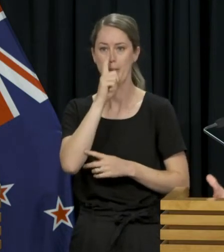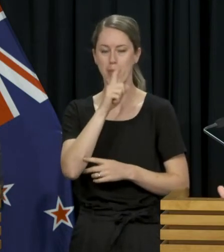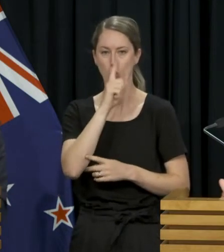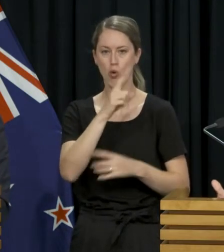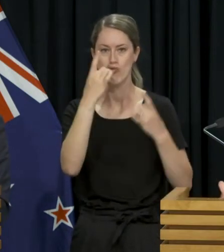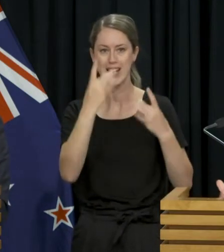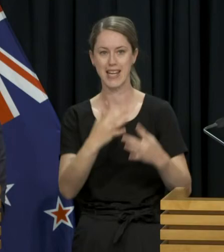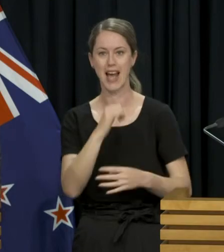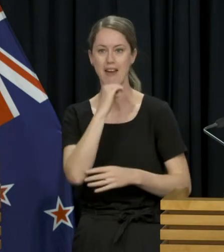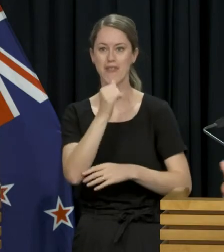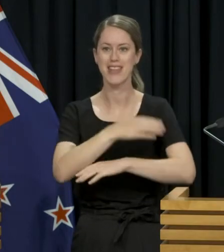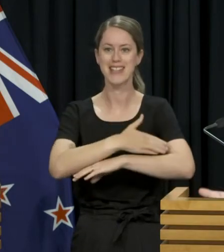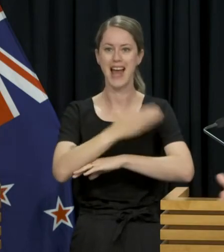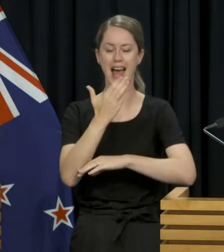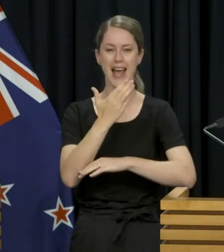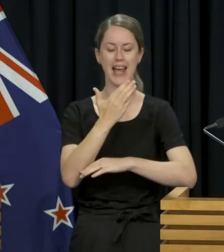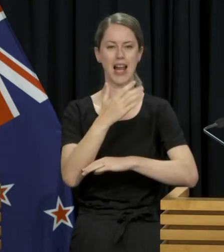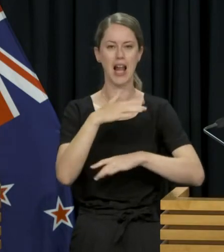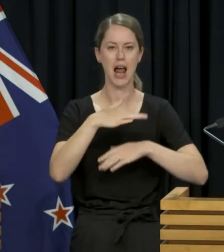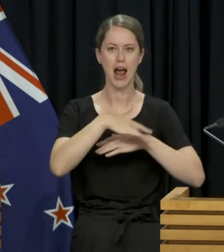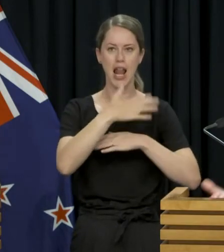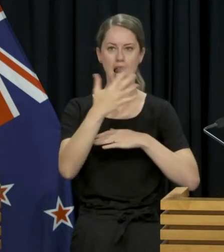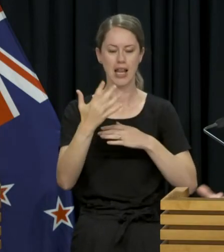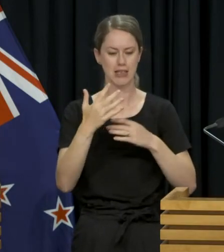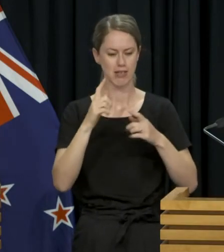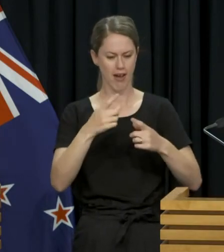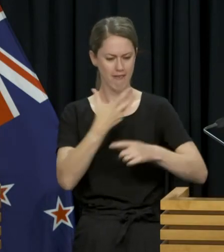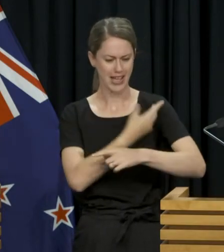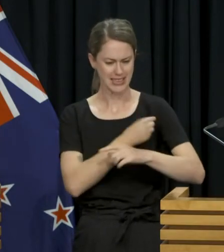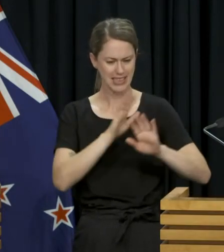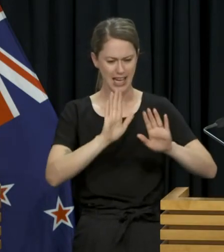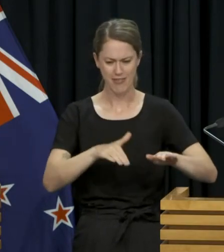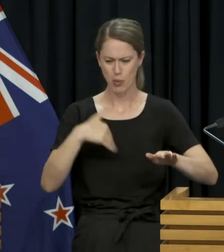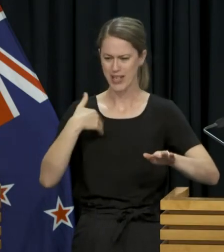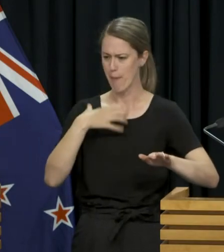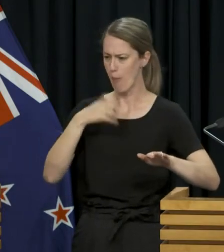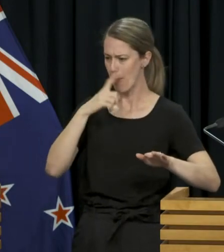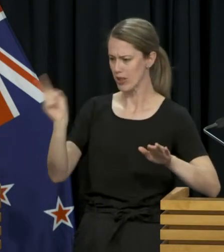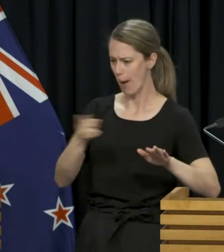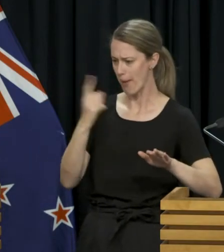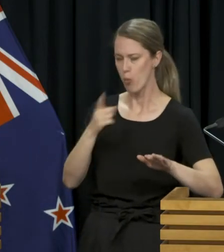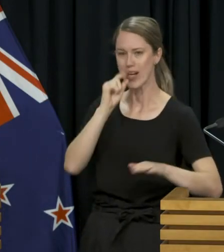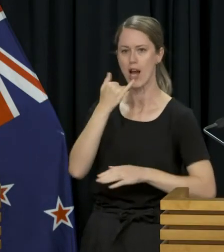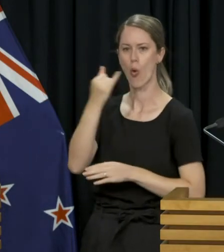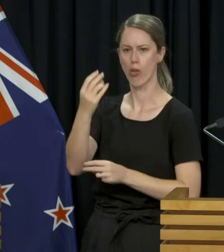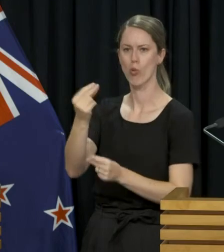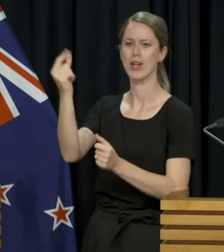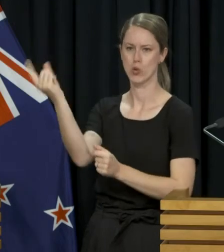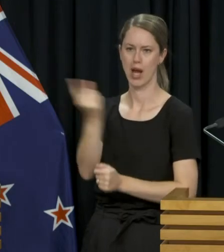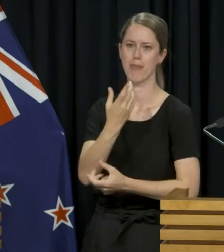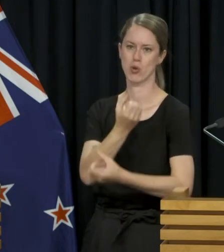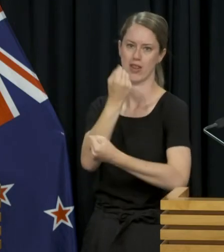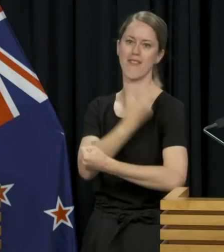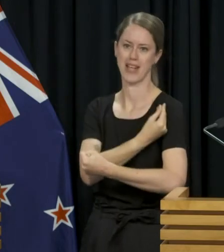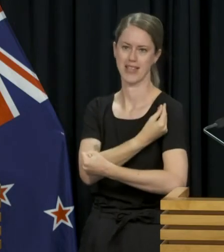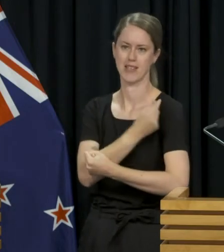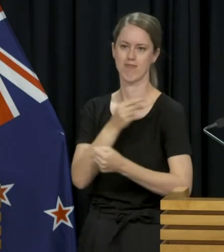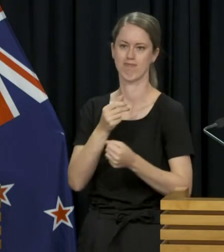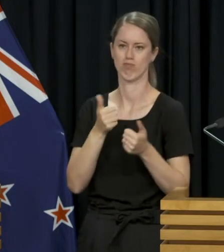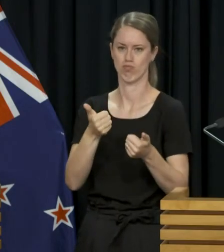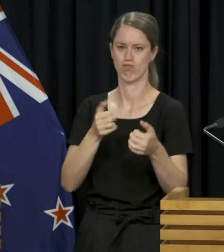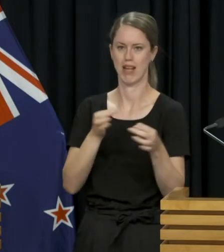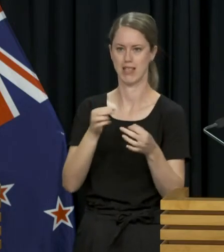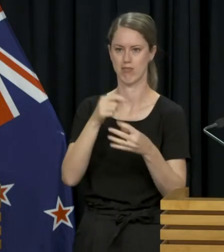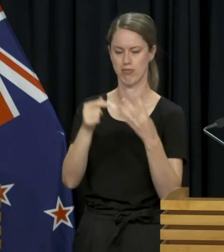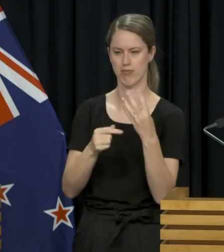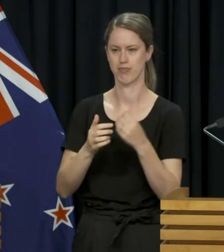there are vaccines that are still available to be given, and that they can be brought in to be vaccinated at that point. So of the 5 million, have you built in sort